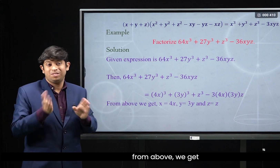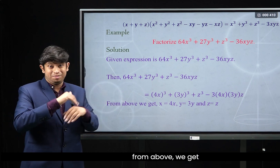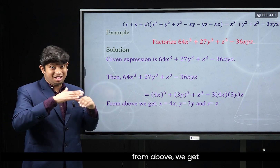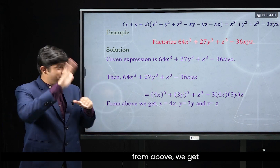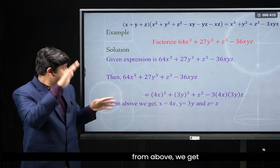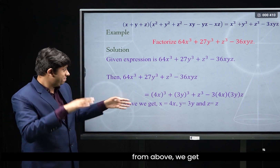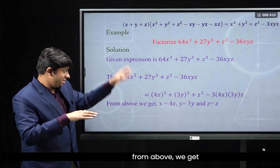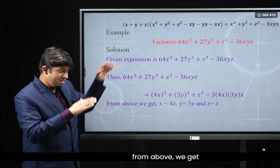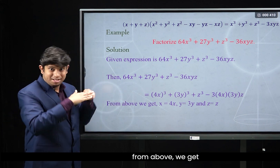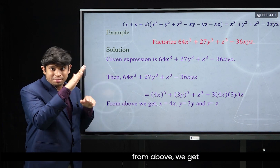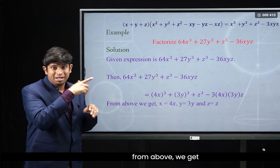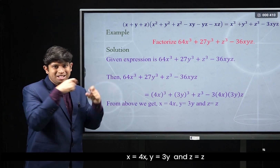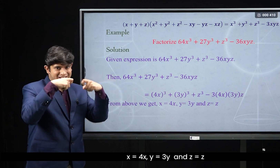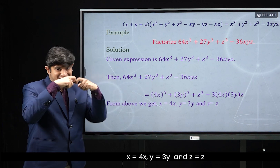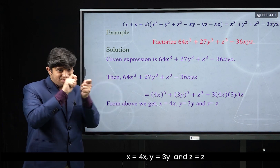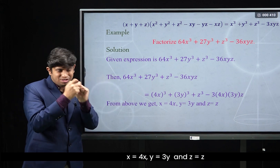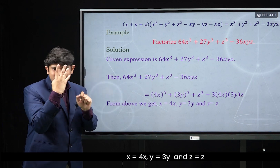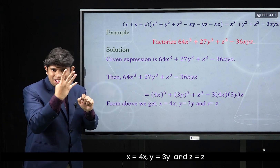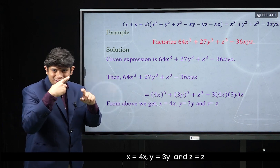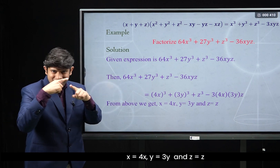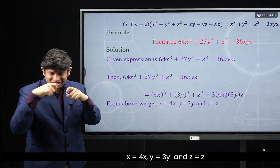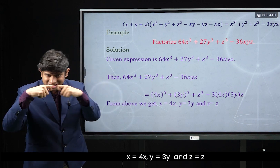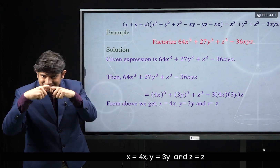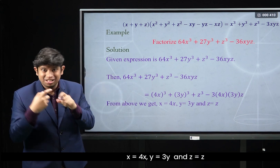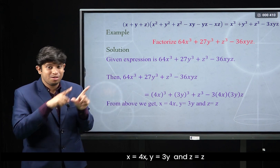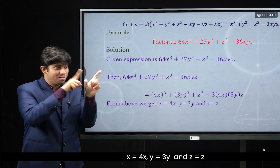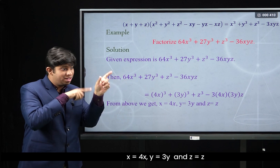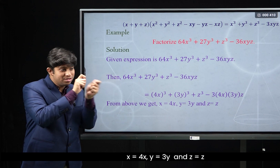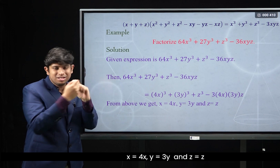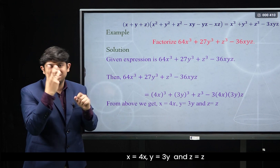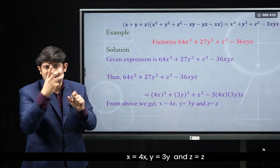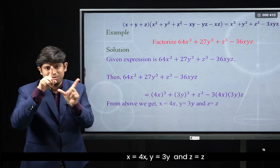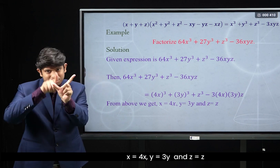From above, we get x equal to 4x, y equal to 3y and z equal to z.